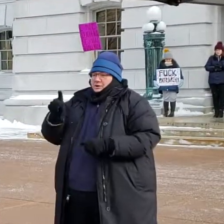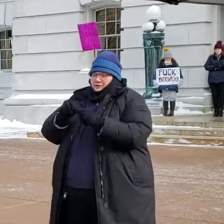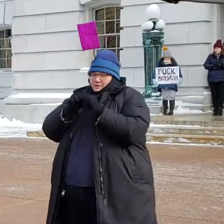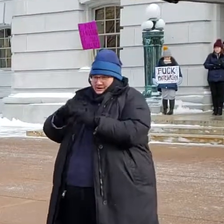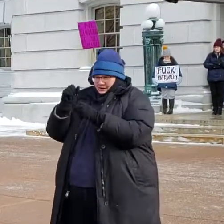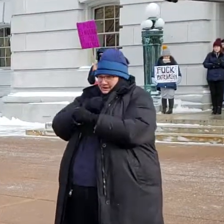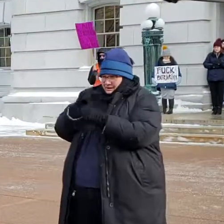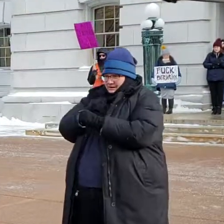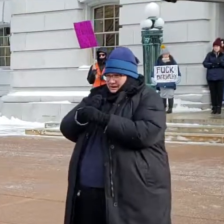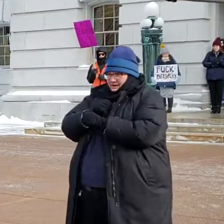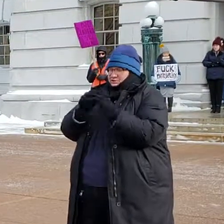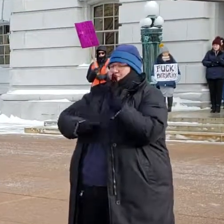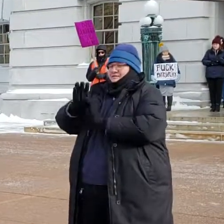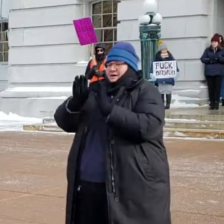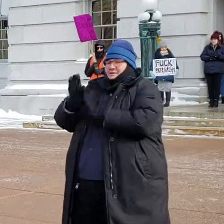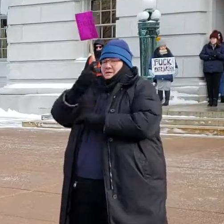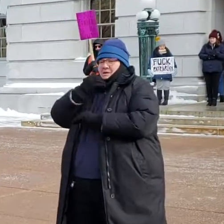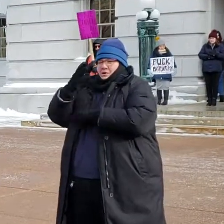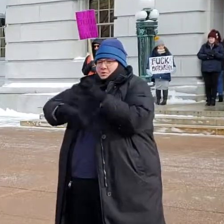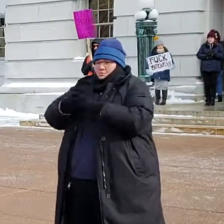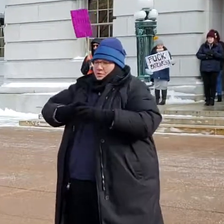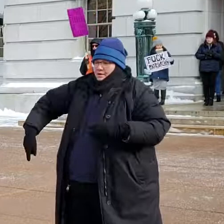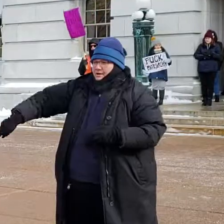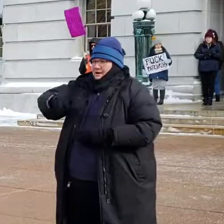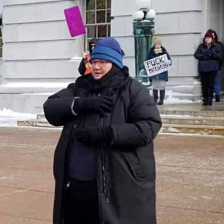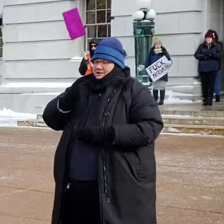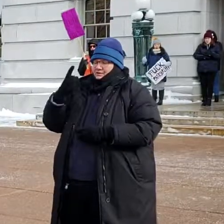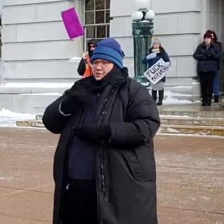families, and for future generations to come.